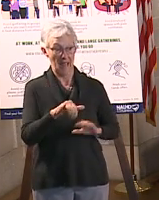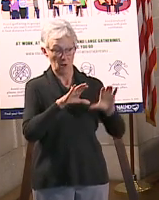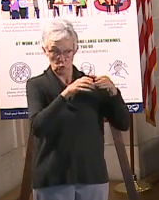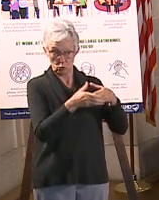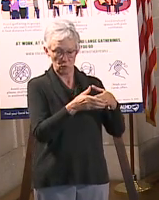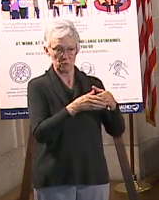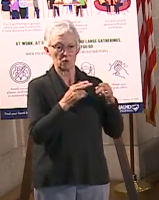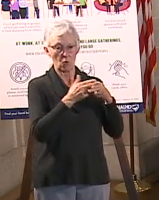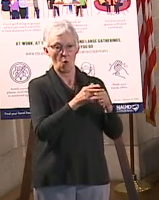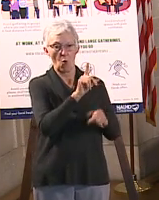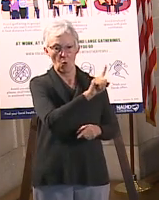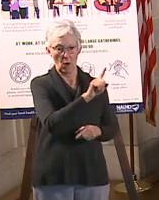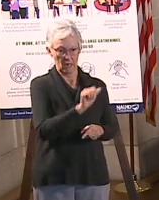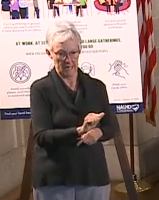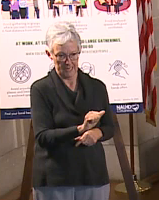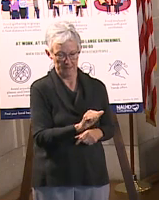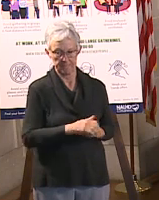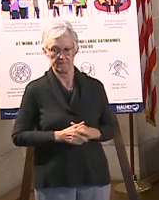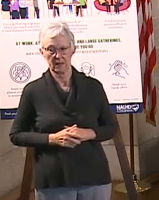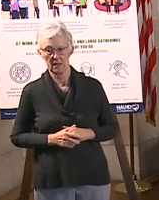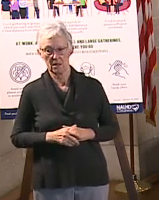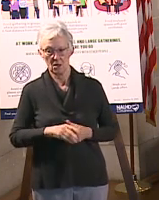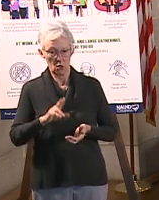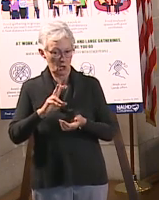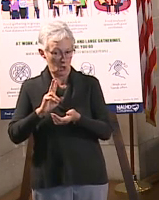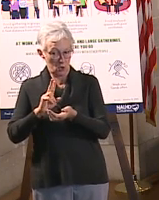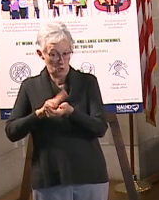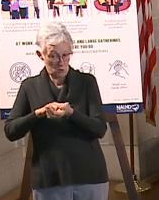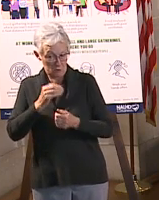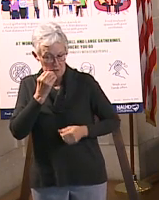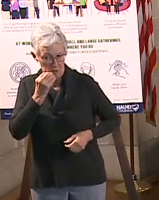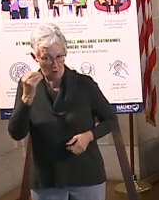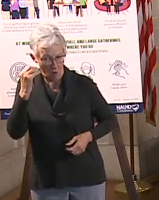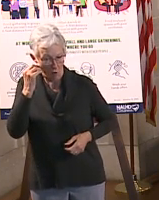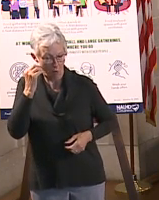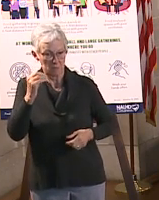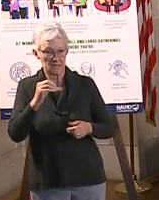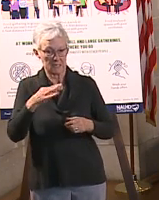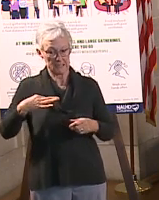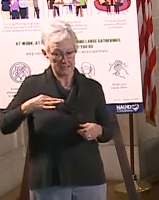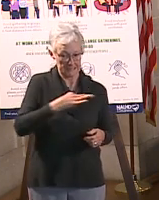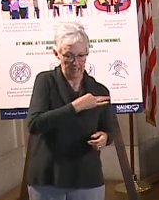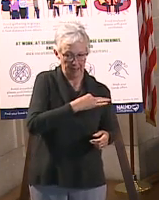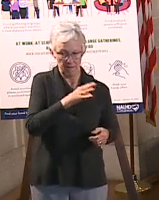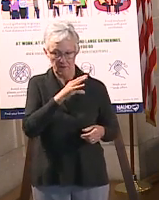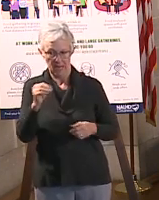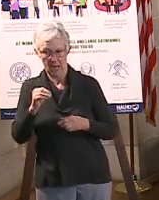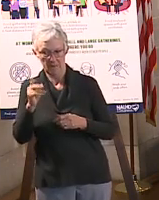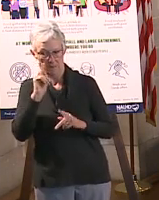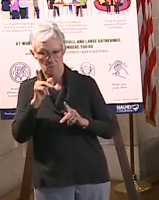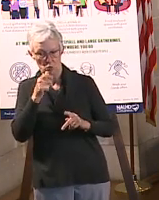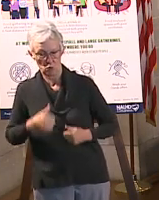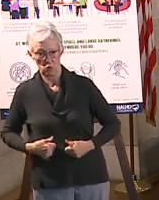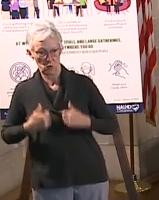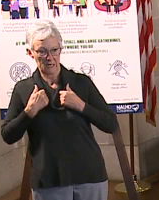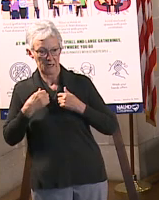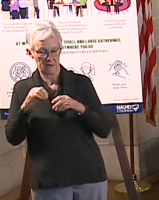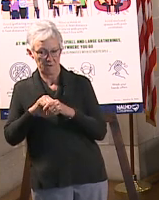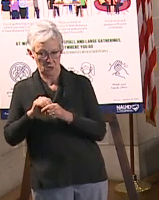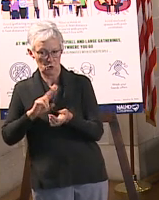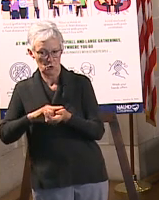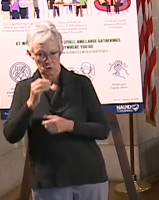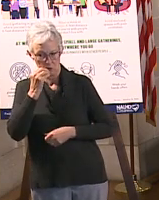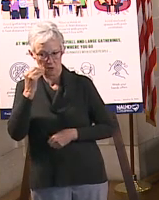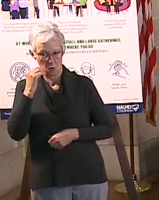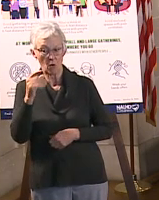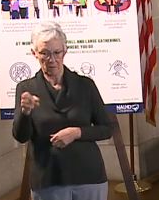Long-term care and residents and staff are also in that category for Phase 1A. So we've got a plan that will be taking care of them